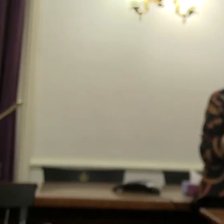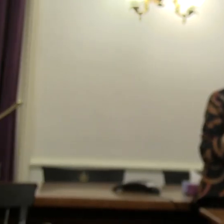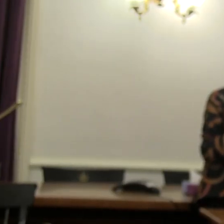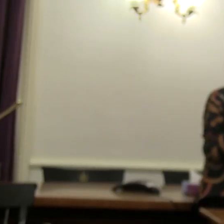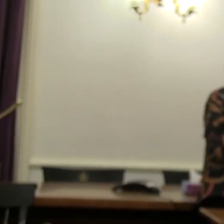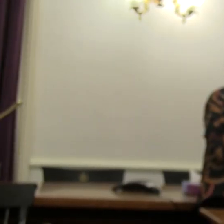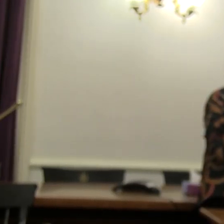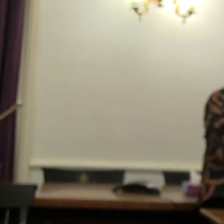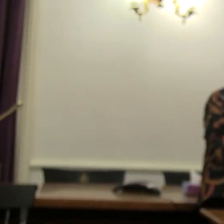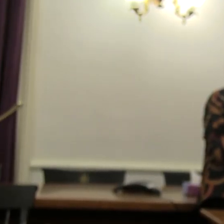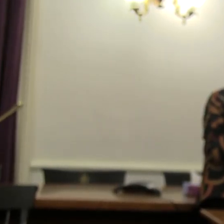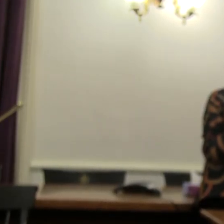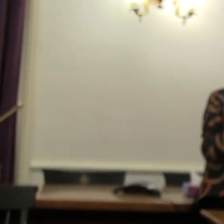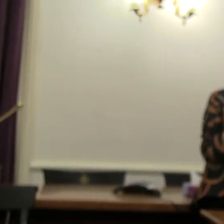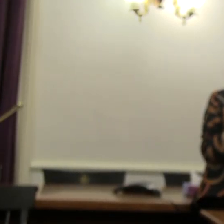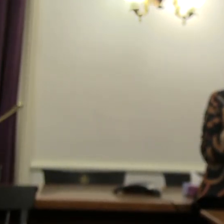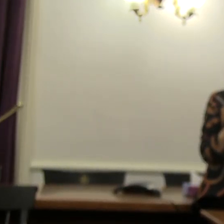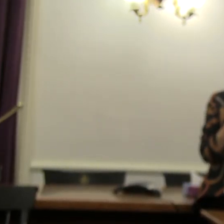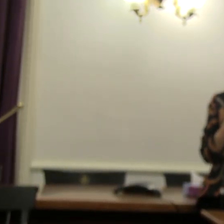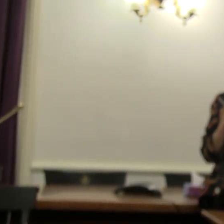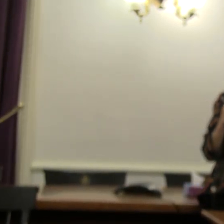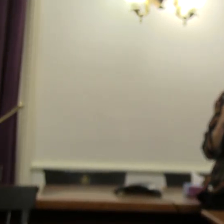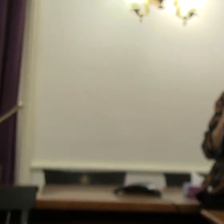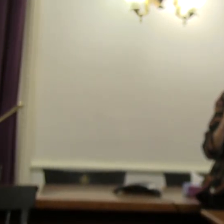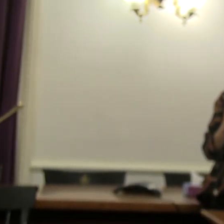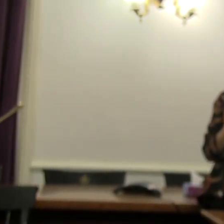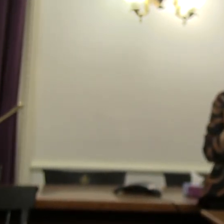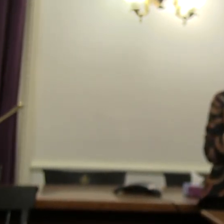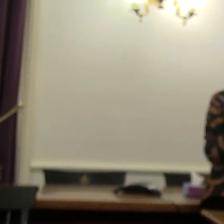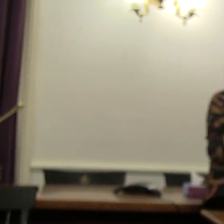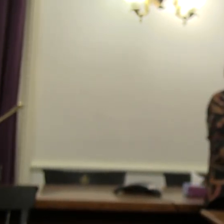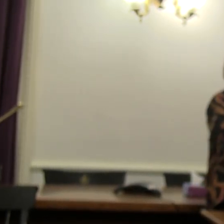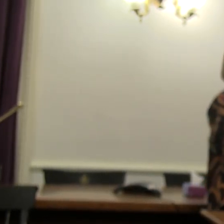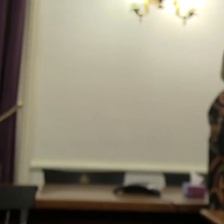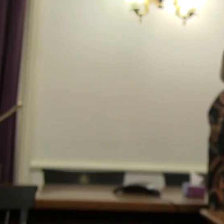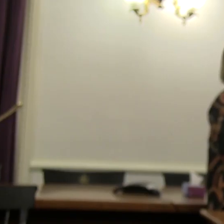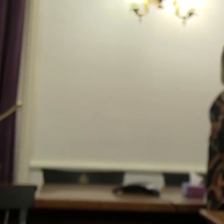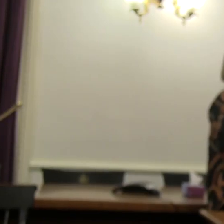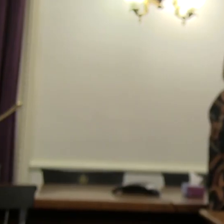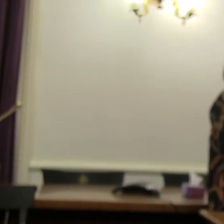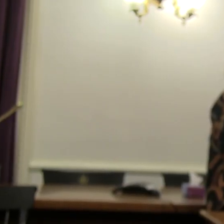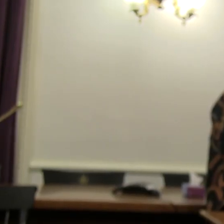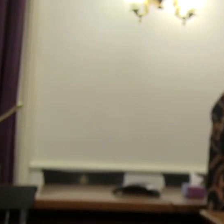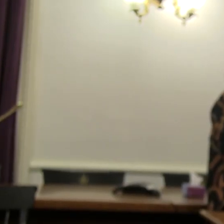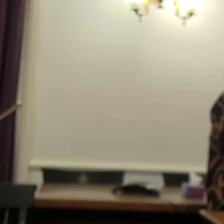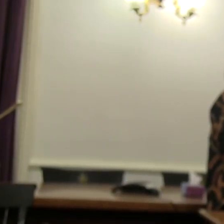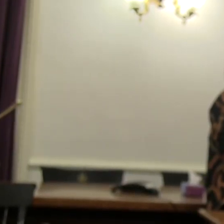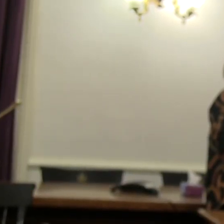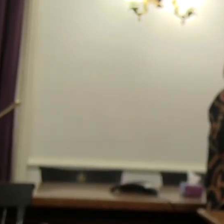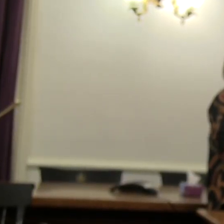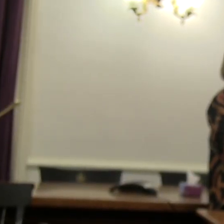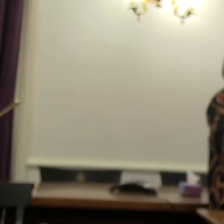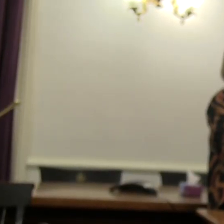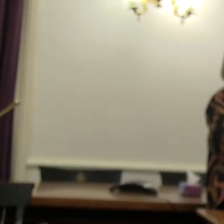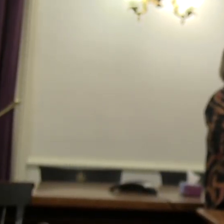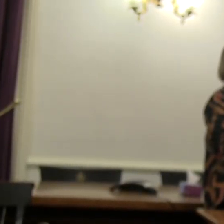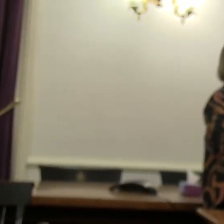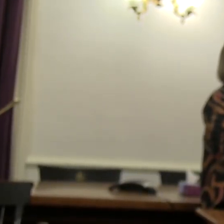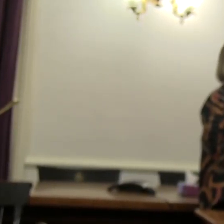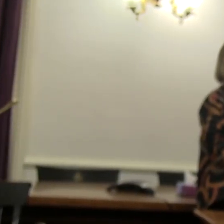point during this day. It's important to know who was here. If you want to get emails about advocacy issues from the